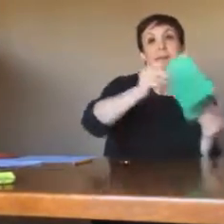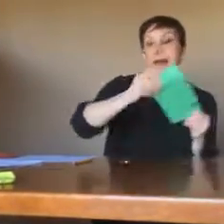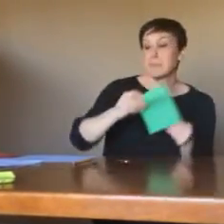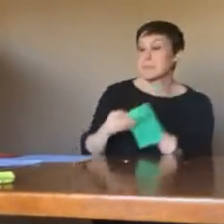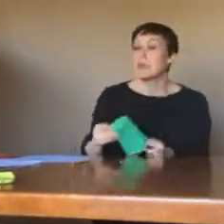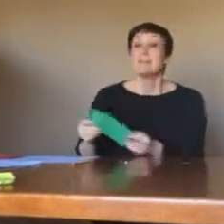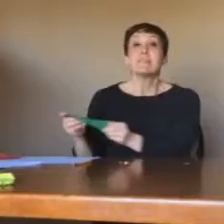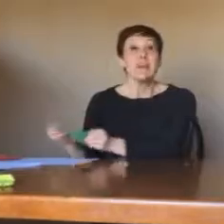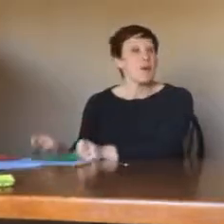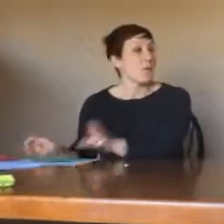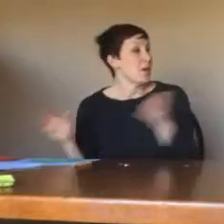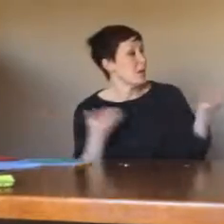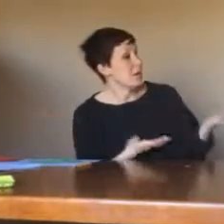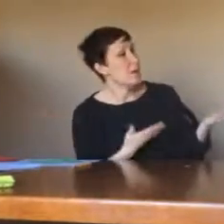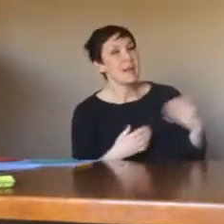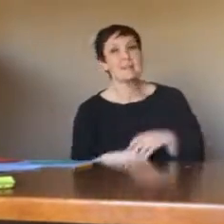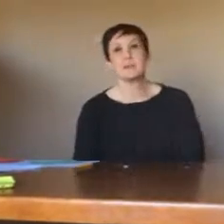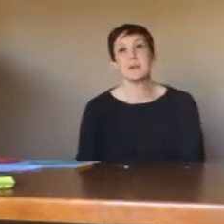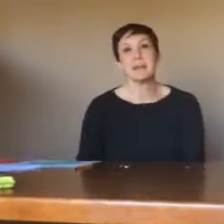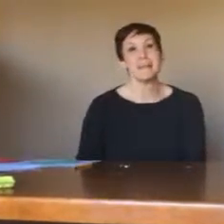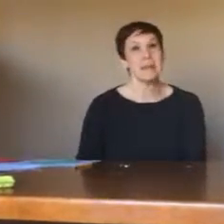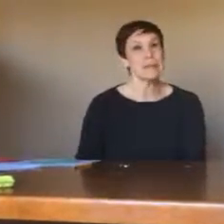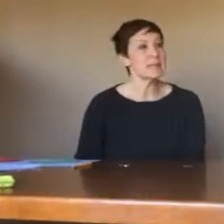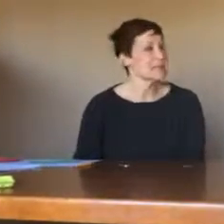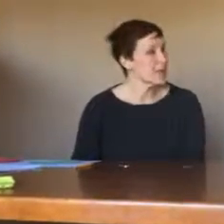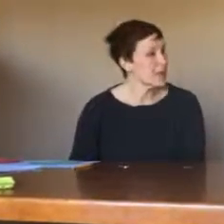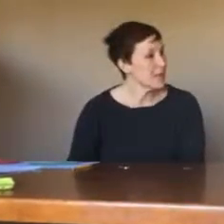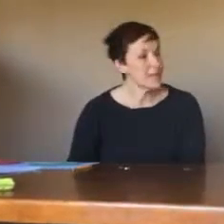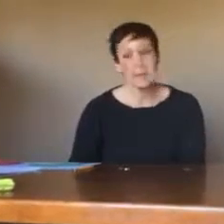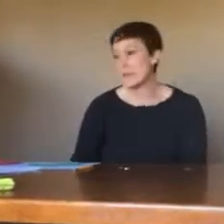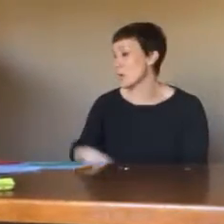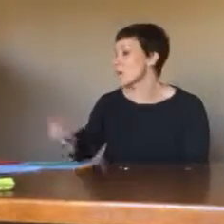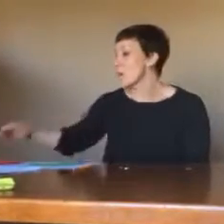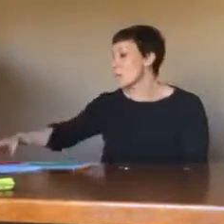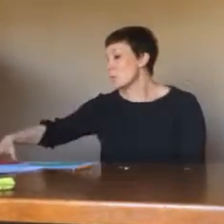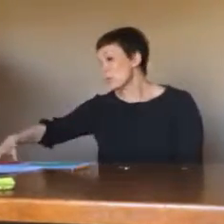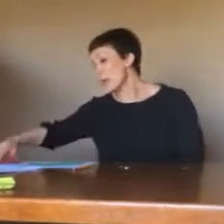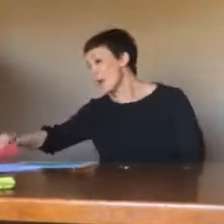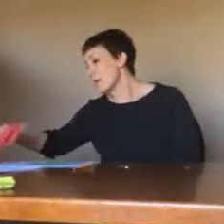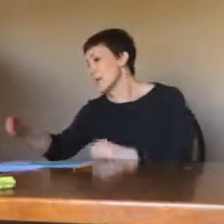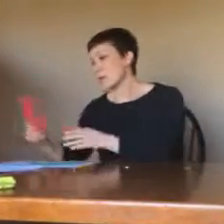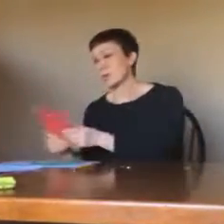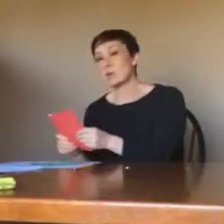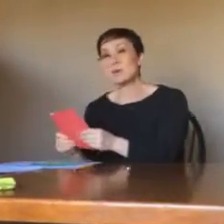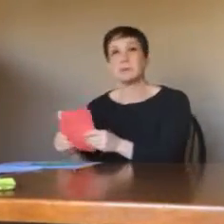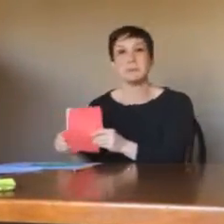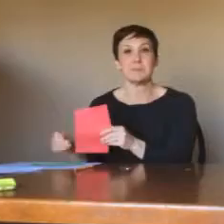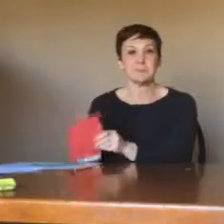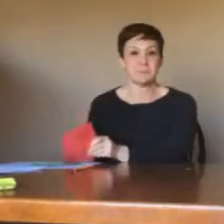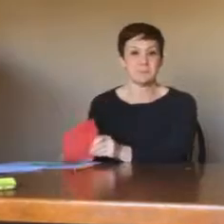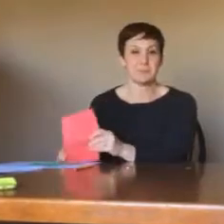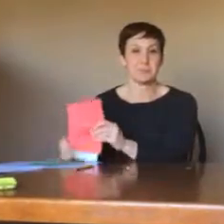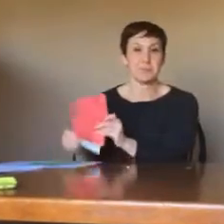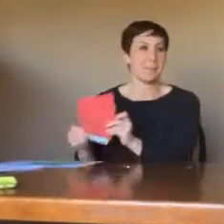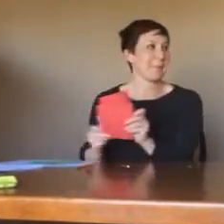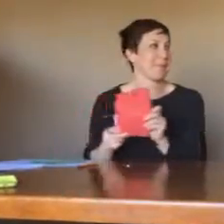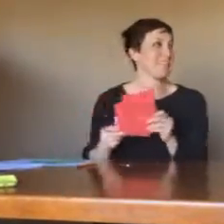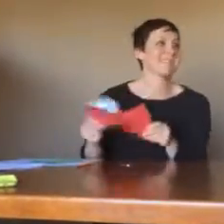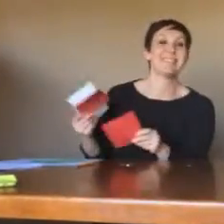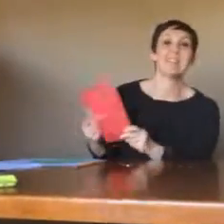that. So Ella's been an ideal candidate here, but we're going to have her, she's saying,